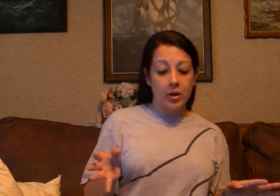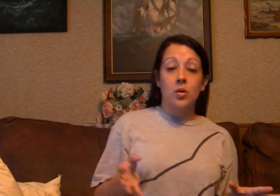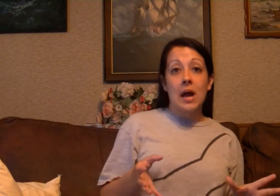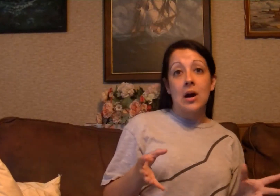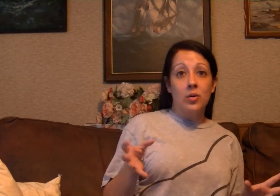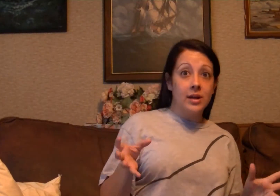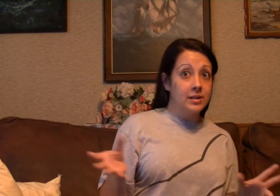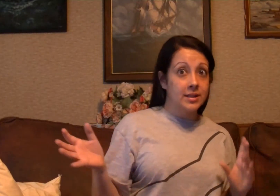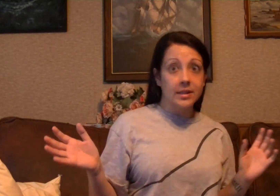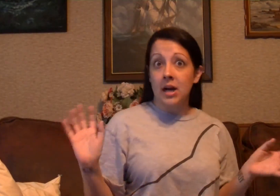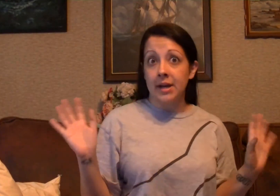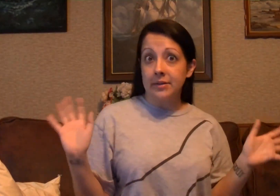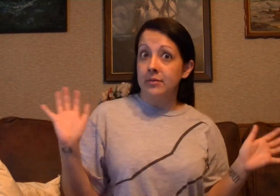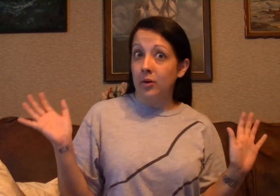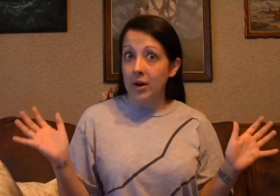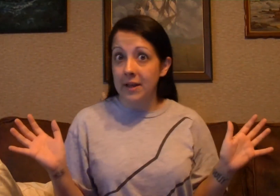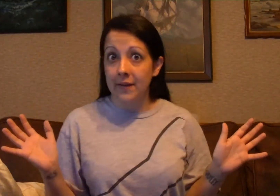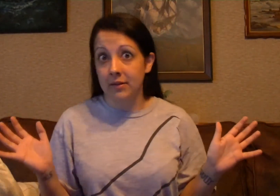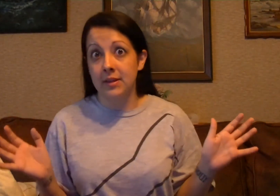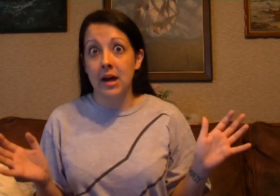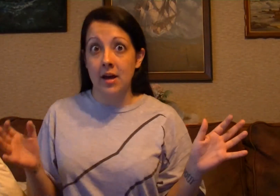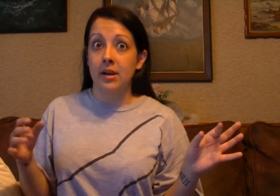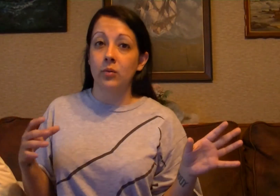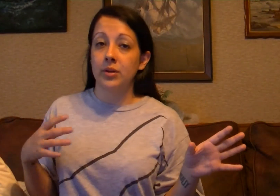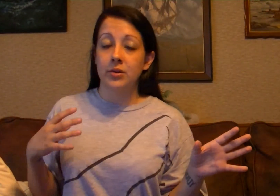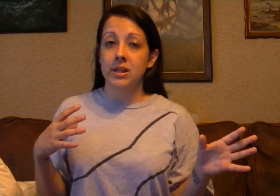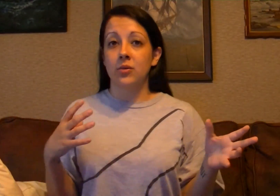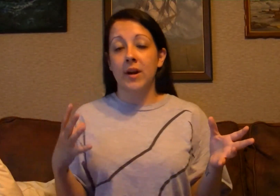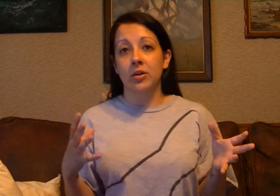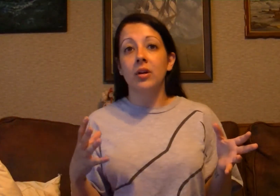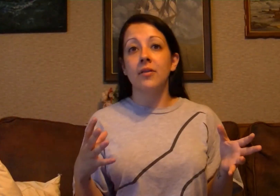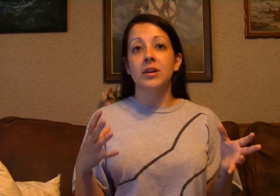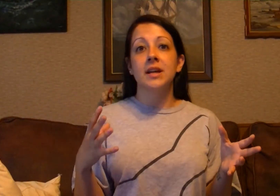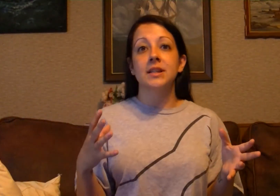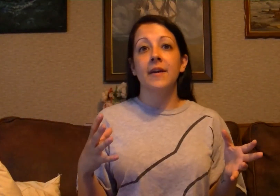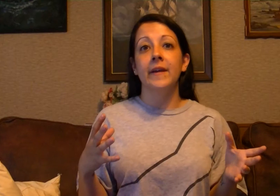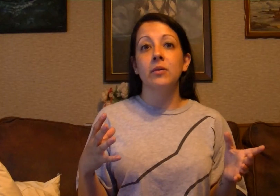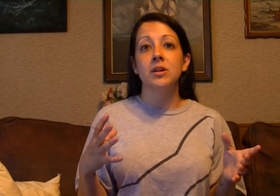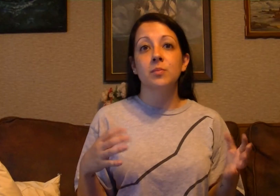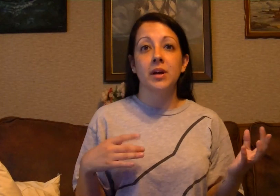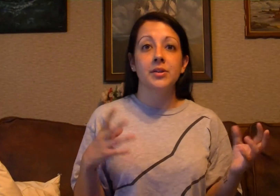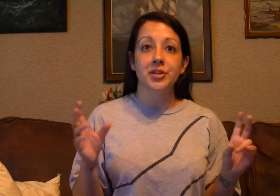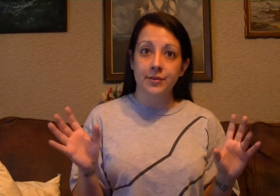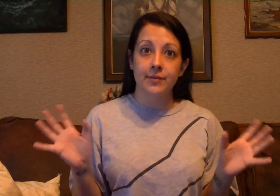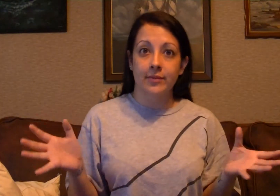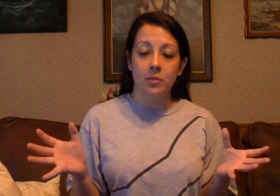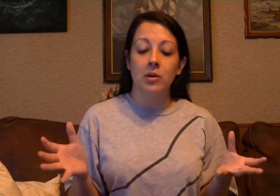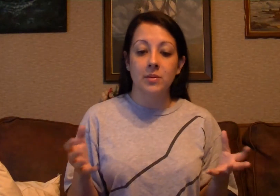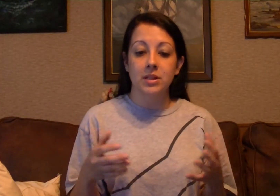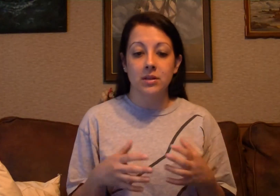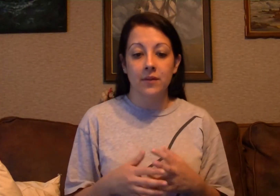go out and sign or anything like that, and I wouldn't use it in regular everyday sign language, but just for the purposes of